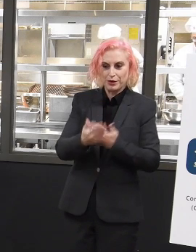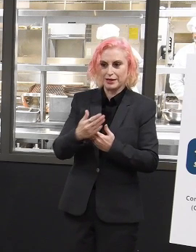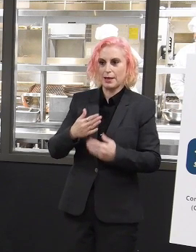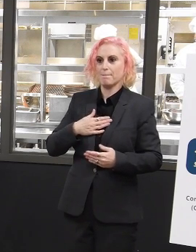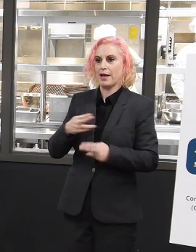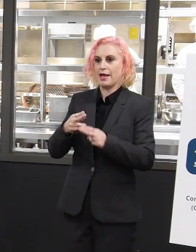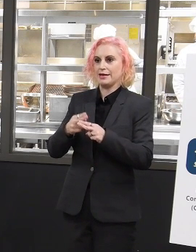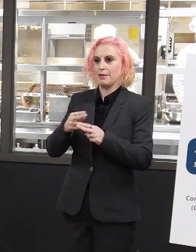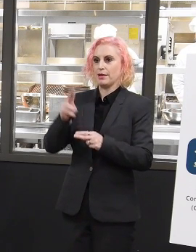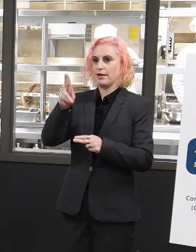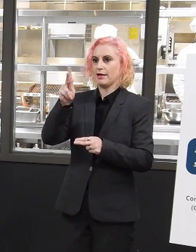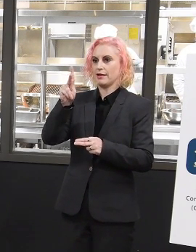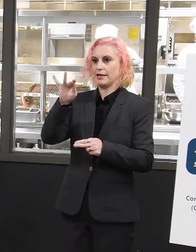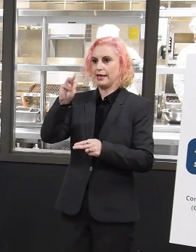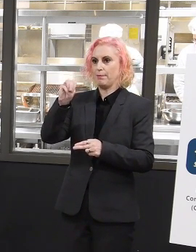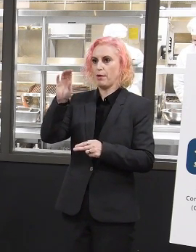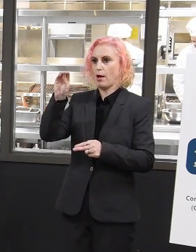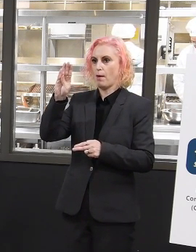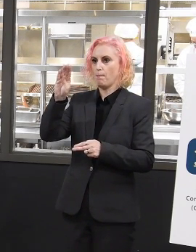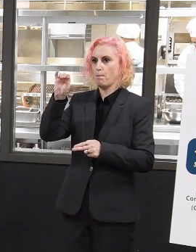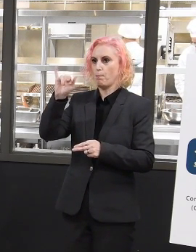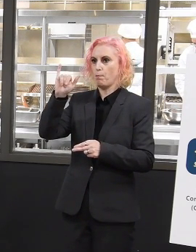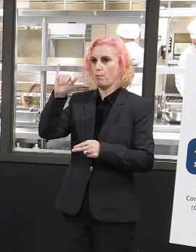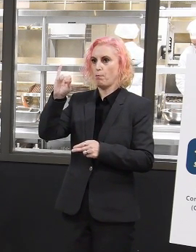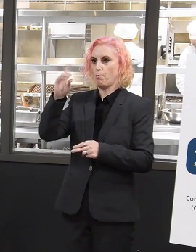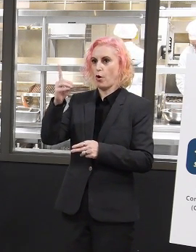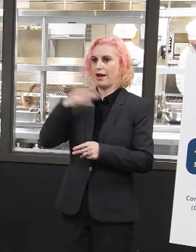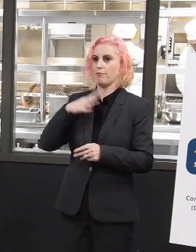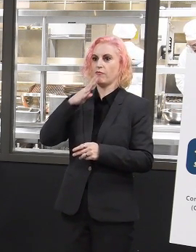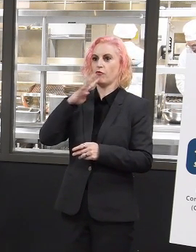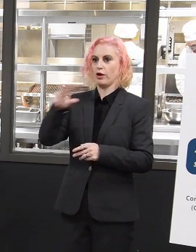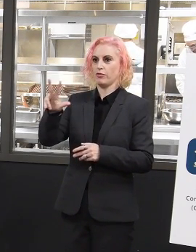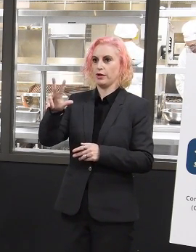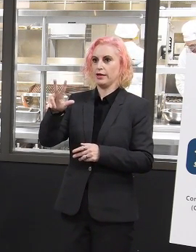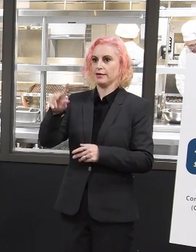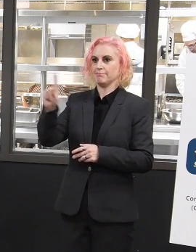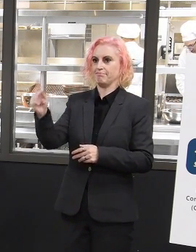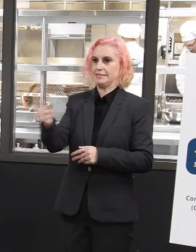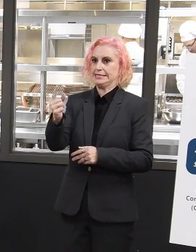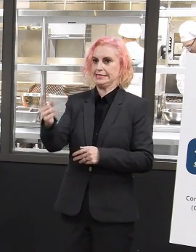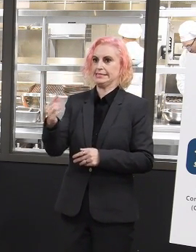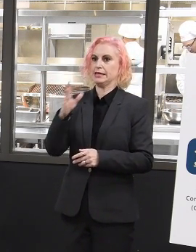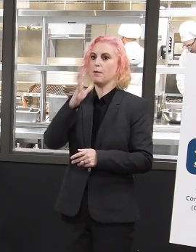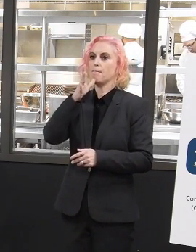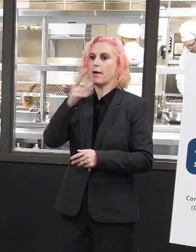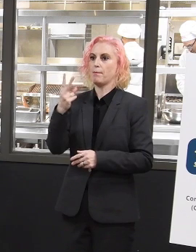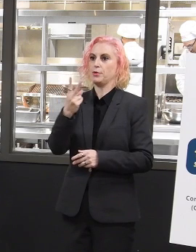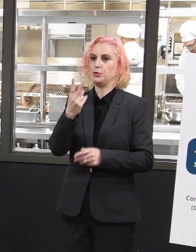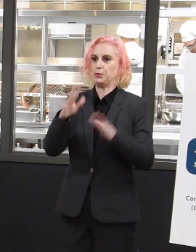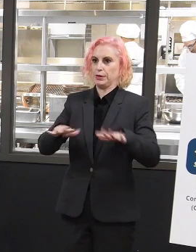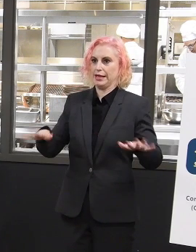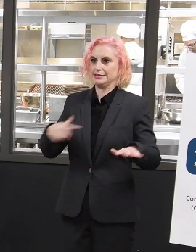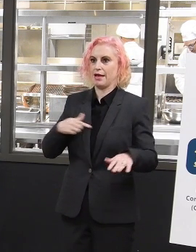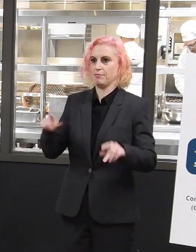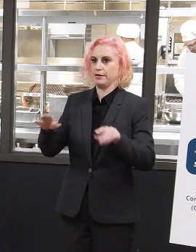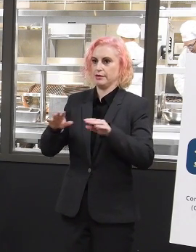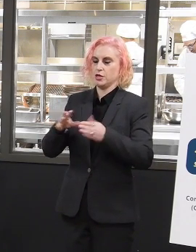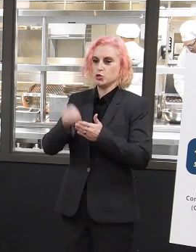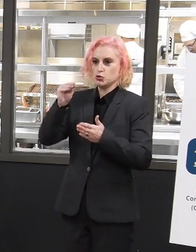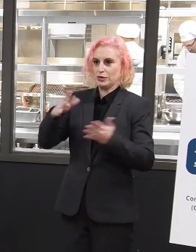My name is Kimberly Boyd, and I'm a 43-year-old single mother of two. I've been a student at ACC